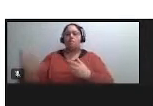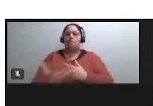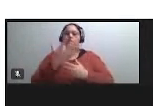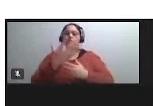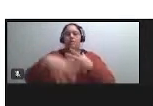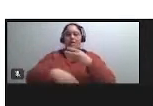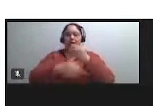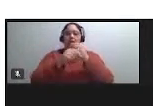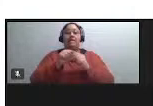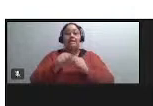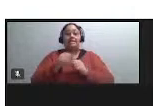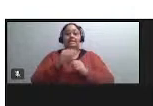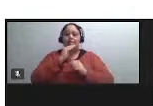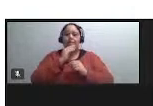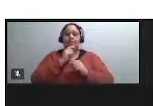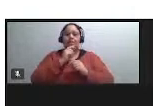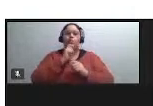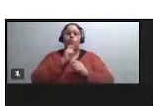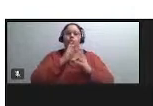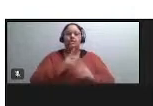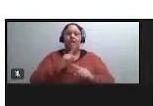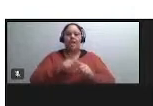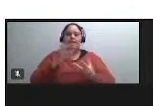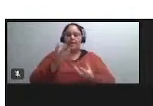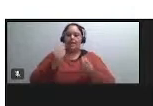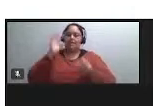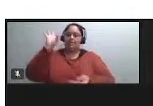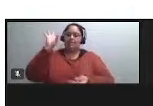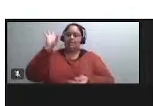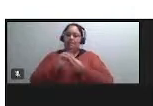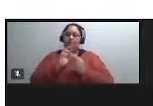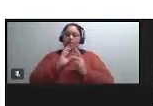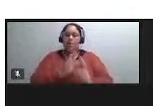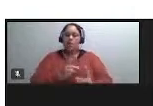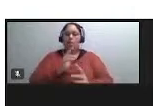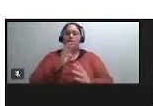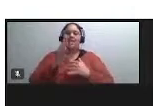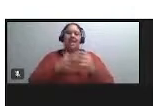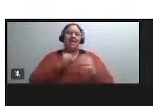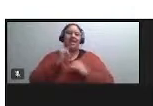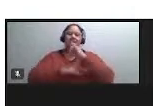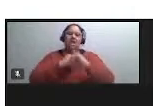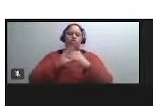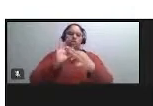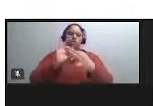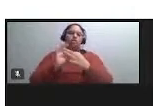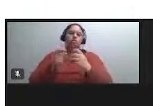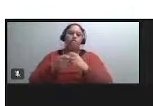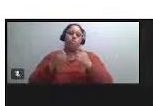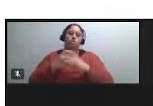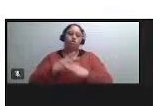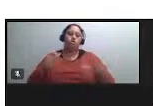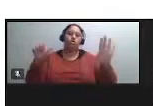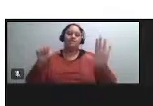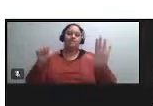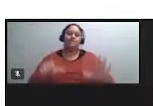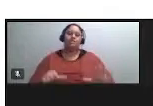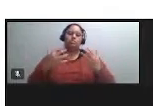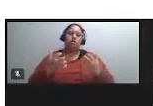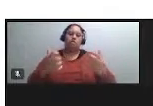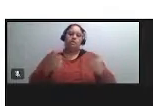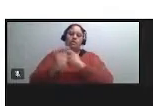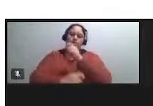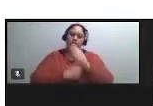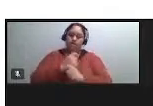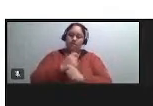provides users with summary reports of international engagements since the start of the 6th parliamentary term. We'd